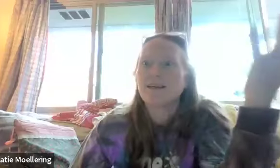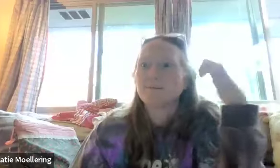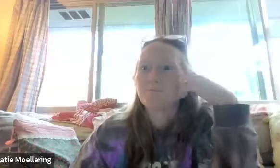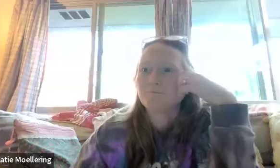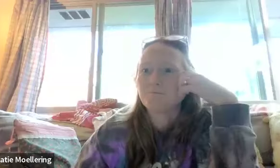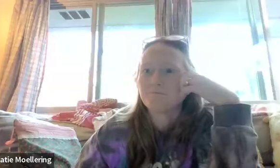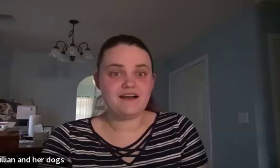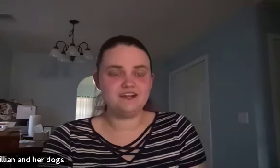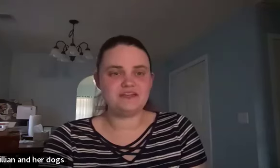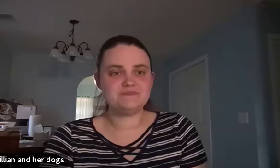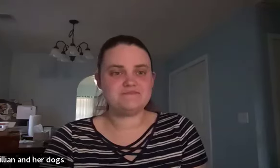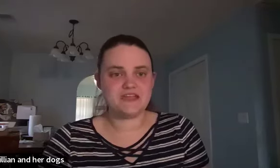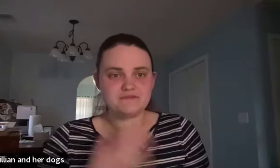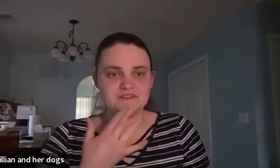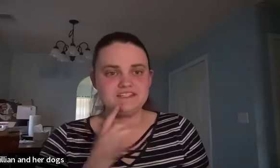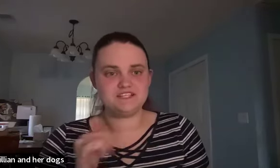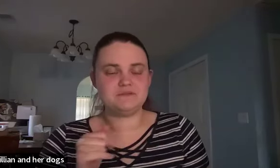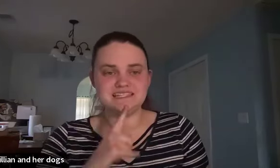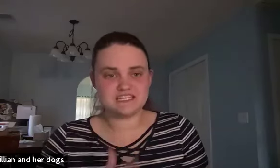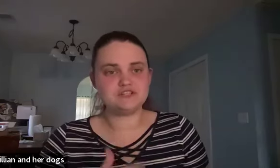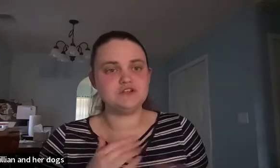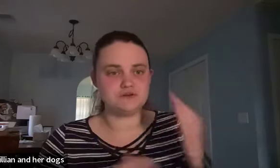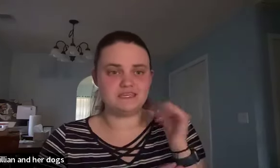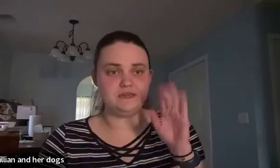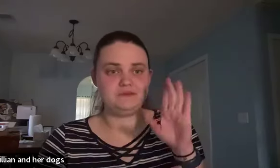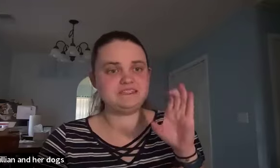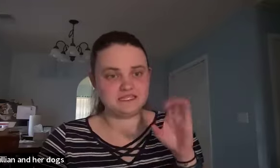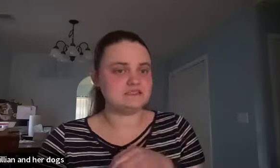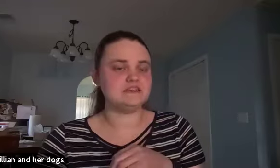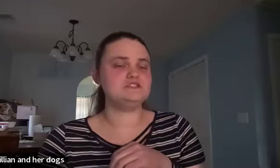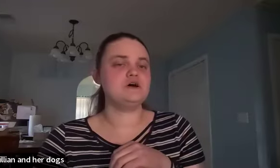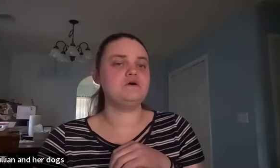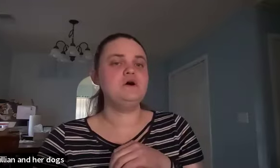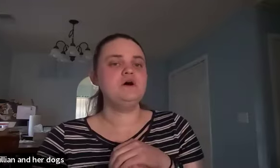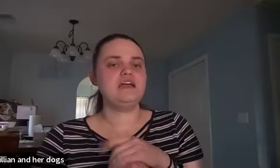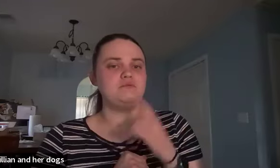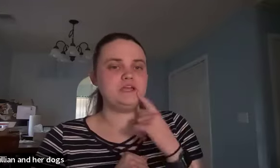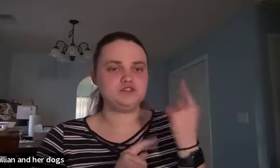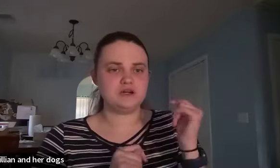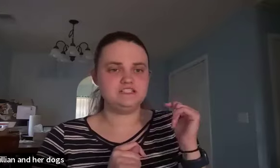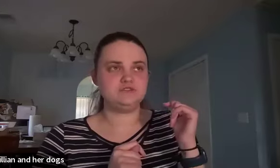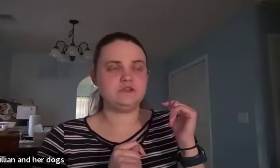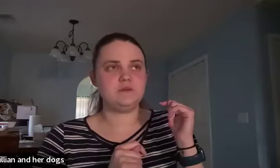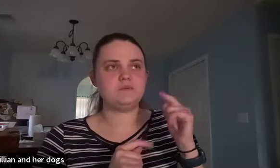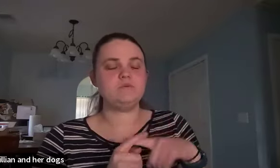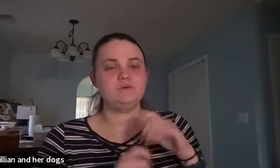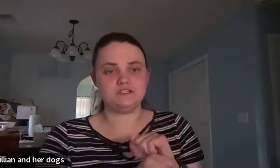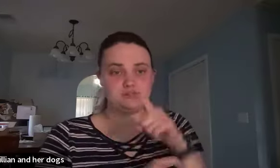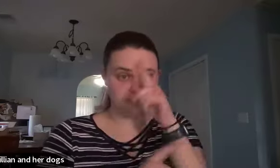easy. Oh yeah, no, that's my favorite thing to do. My sister knows the ABCs. And so if we are trying to like I remember when we worked at our